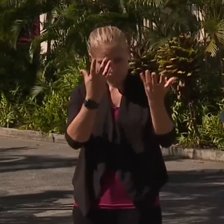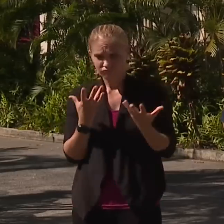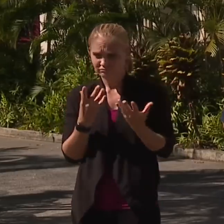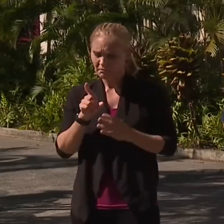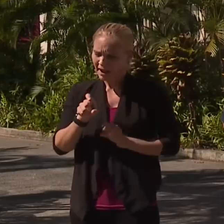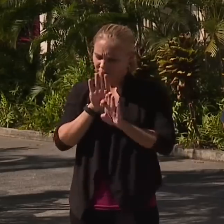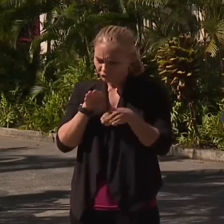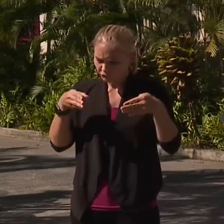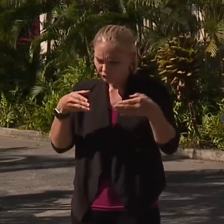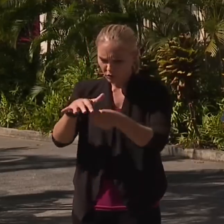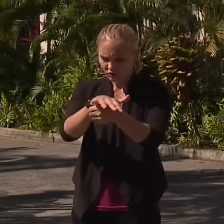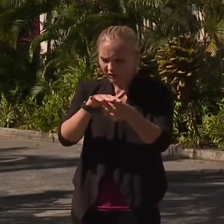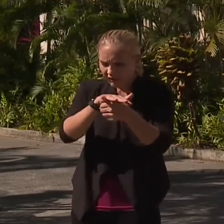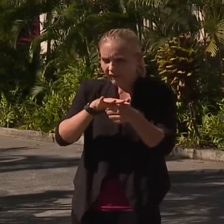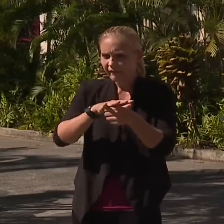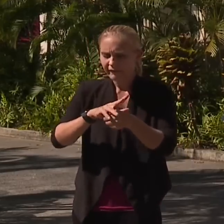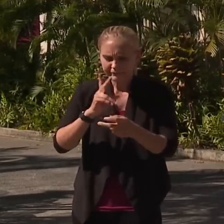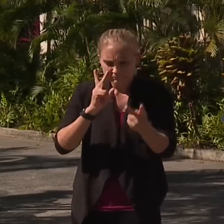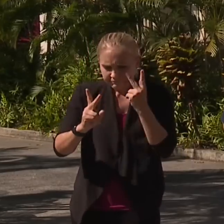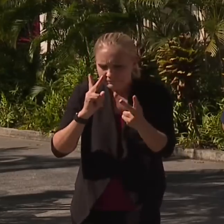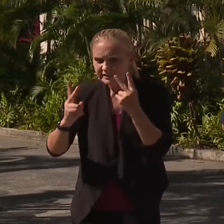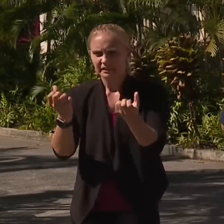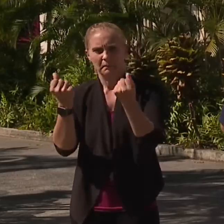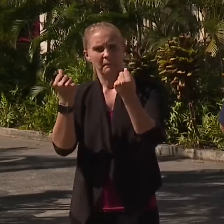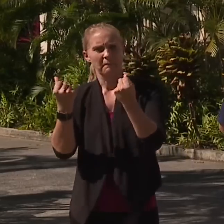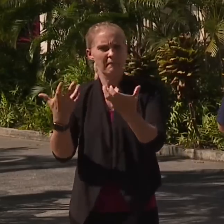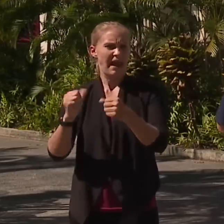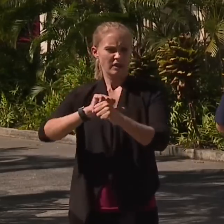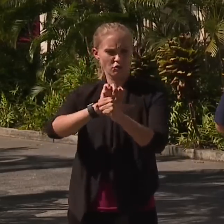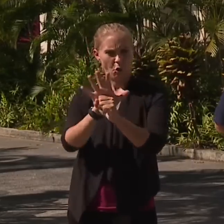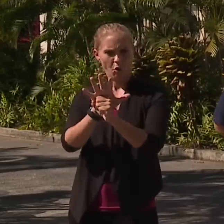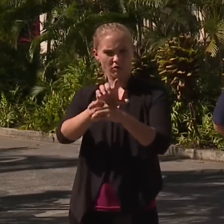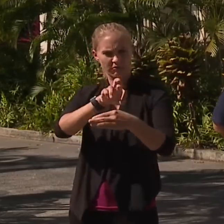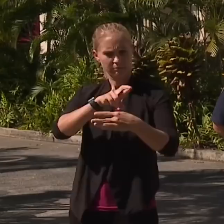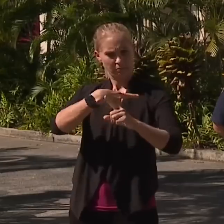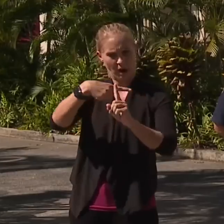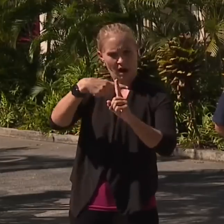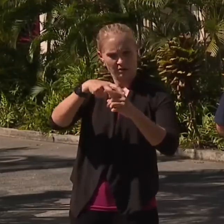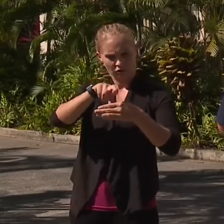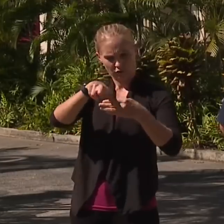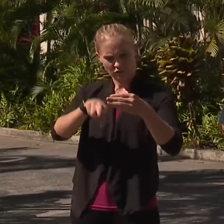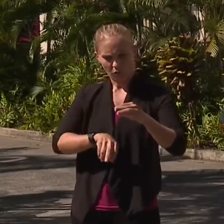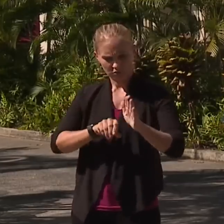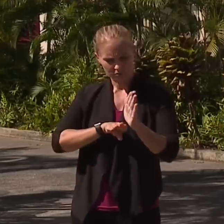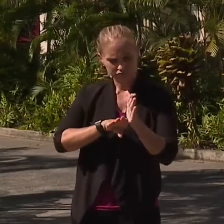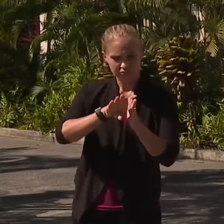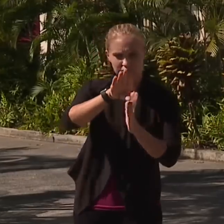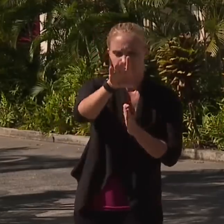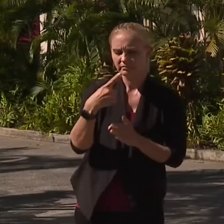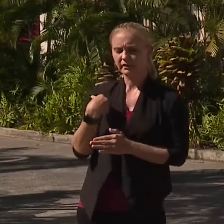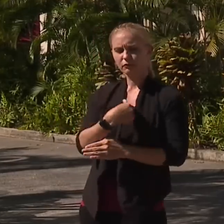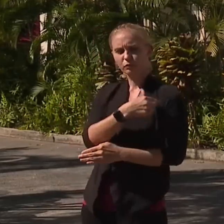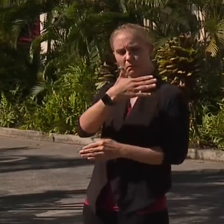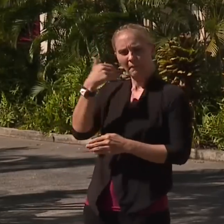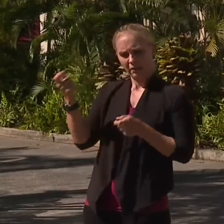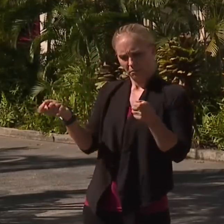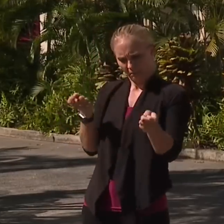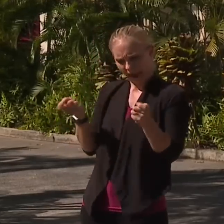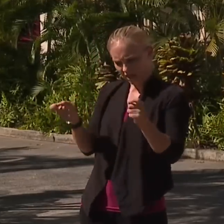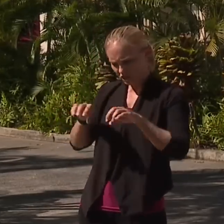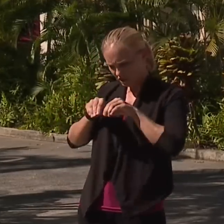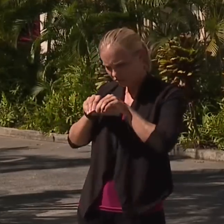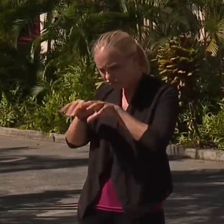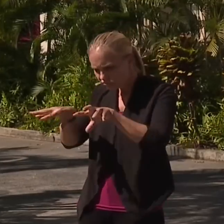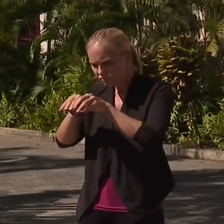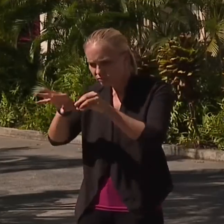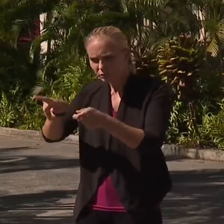focus on the areas where we see a lot of cases. You know, if we can do a better job of managing the spread in